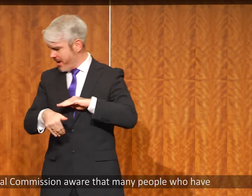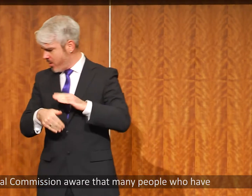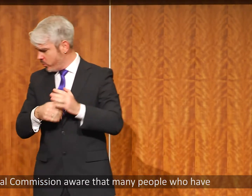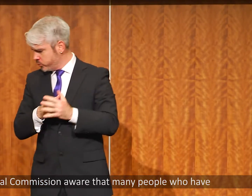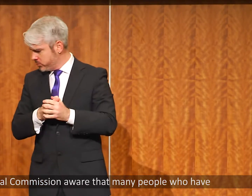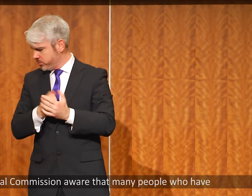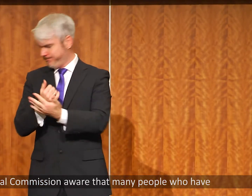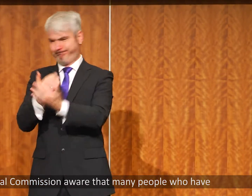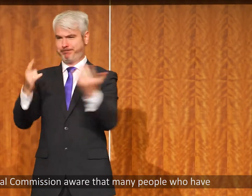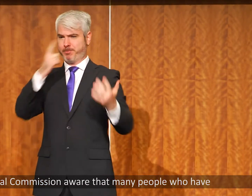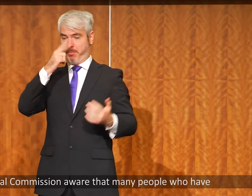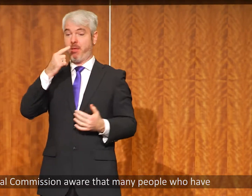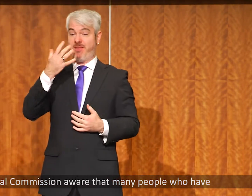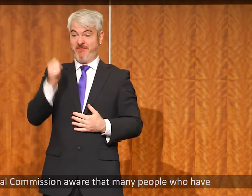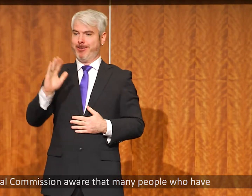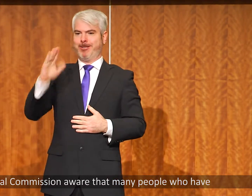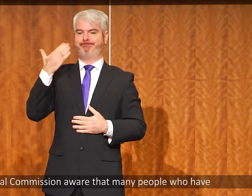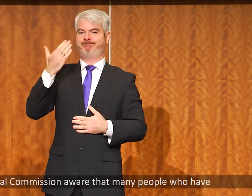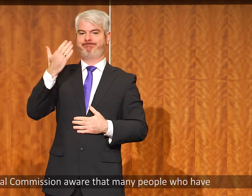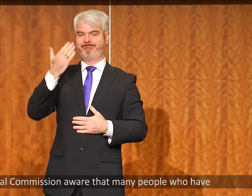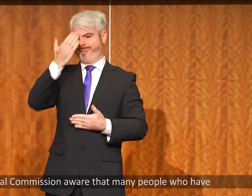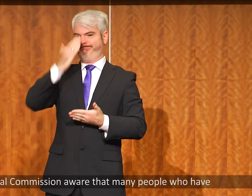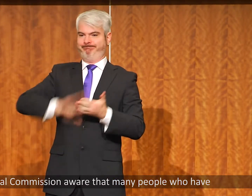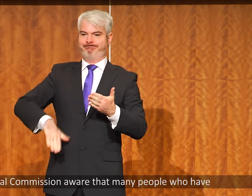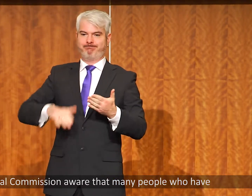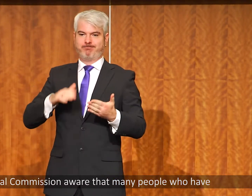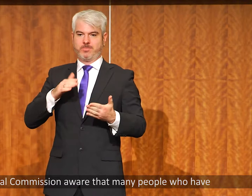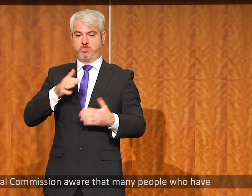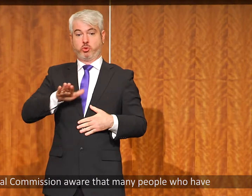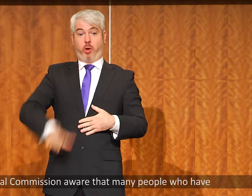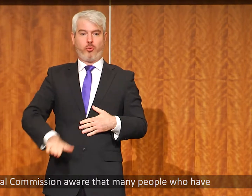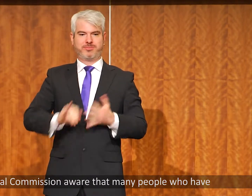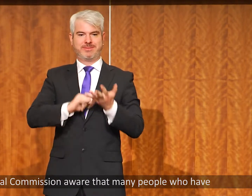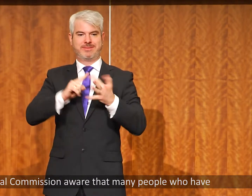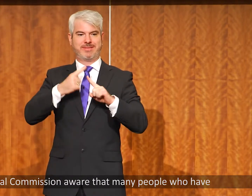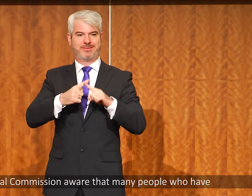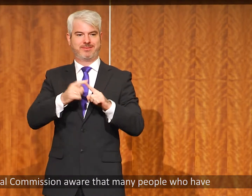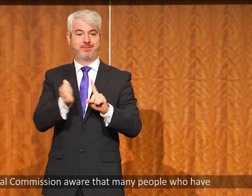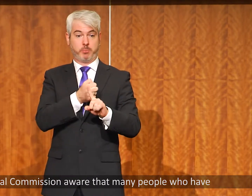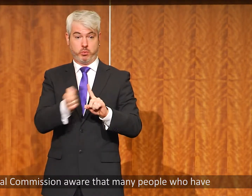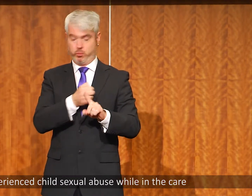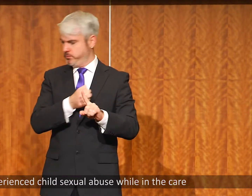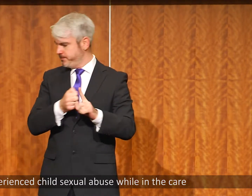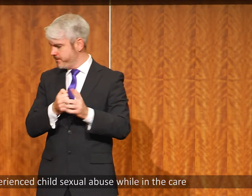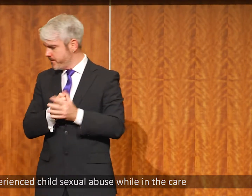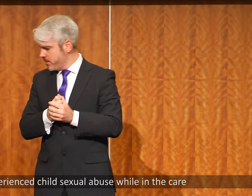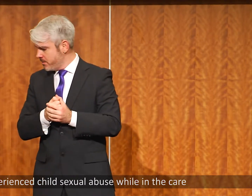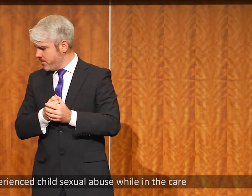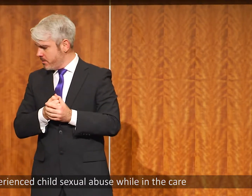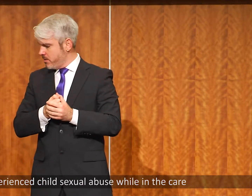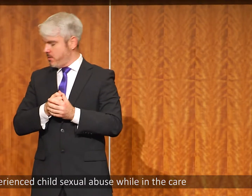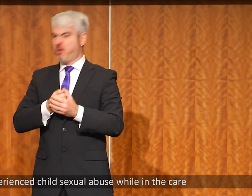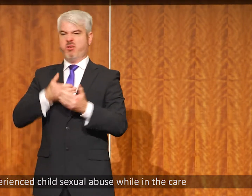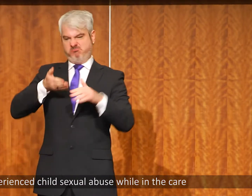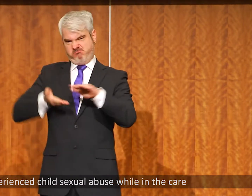Is the Royal Commission aware that many people who have experienced child